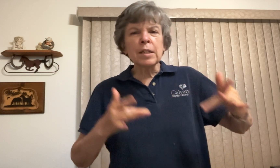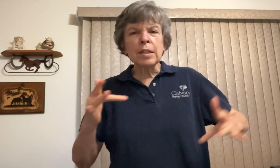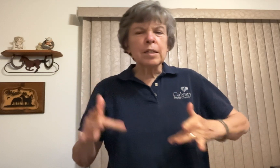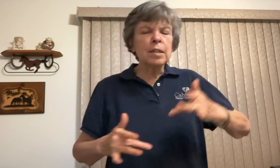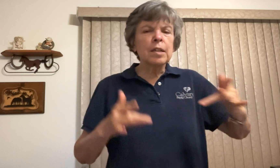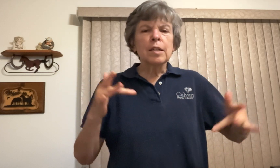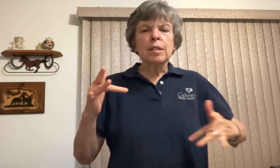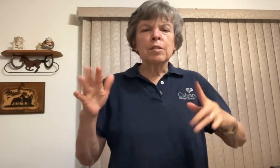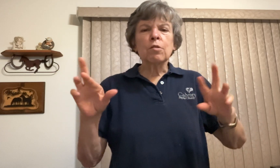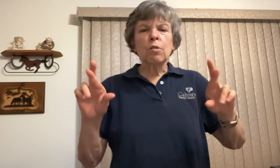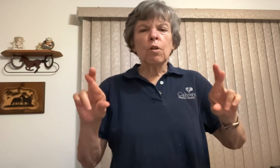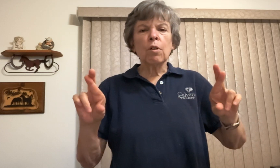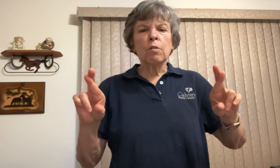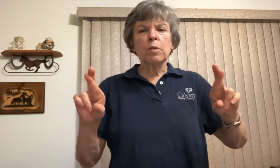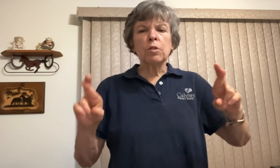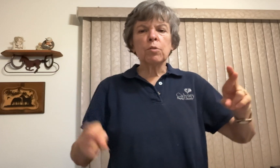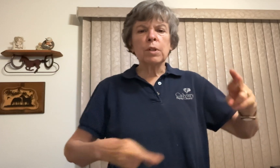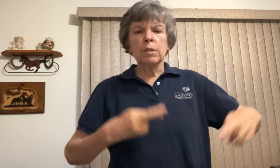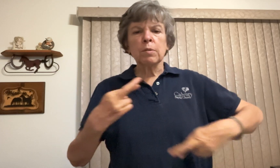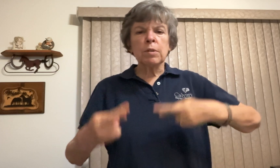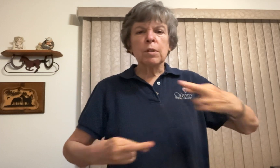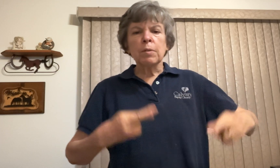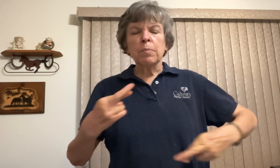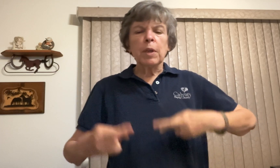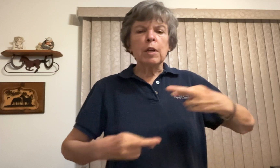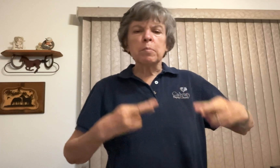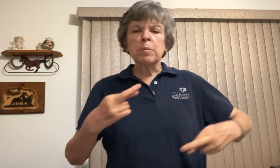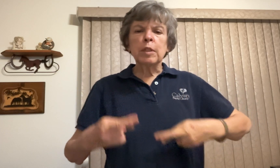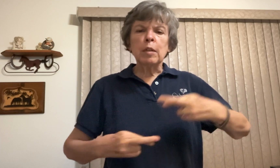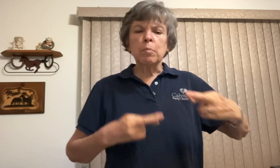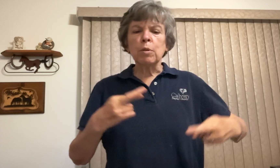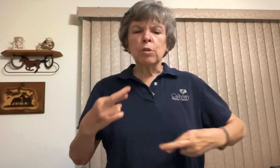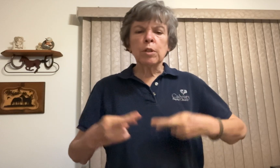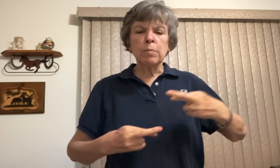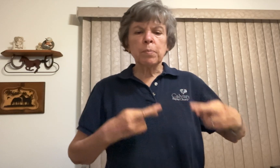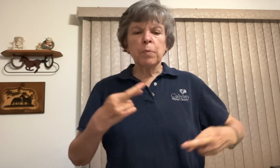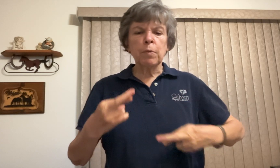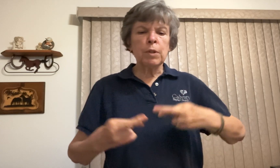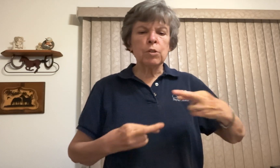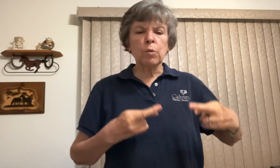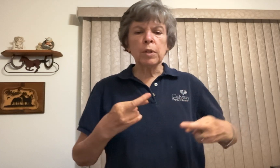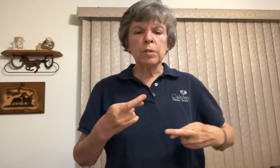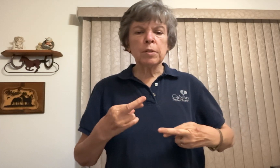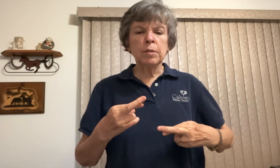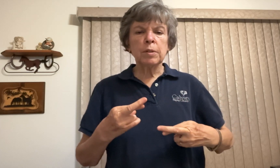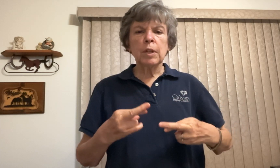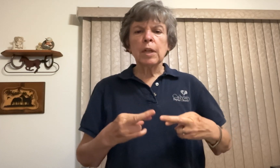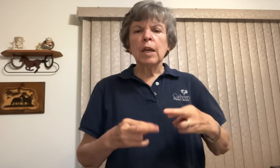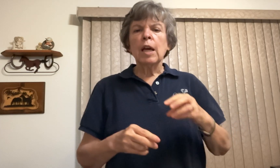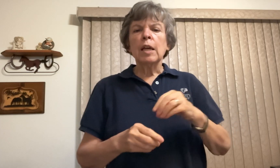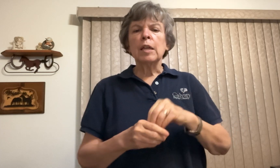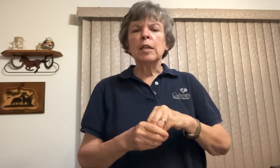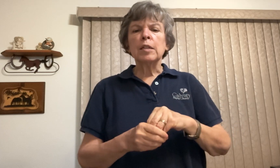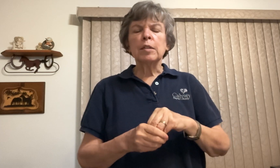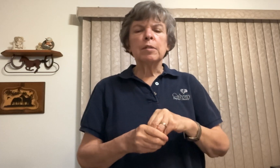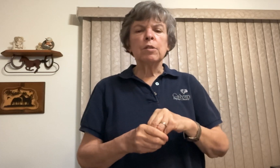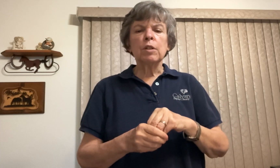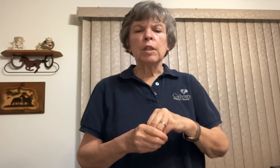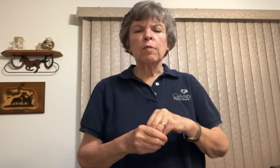Excited. So R, rejoice. Same motion. Rejoice. In, you can leave that